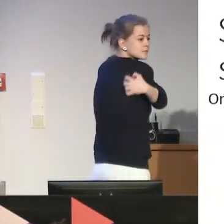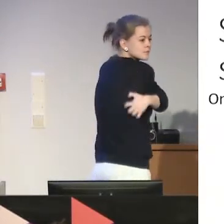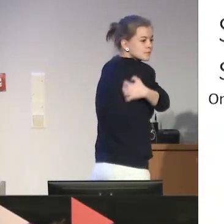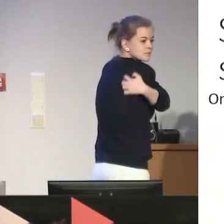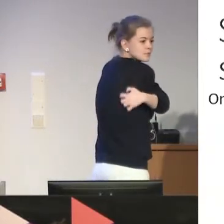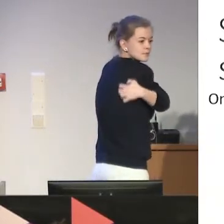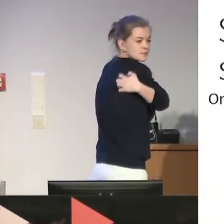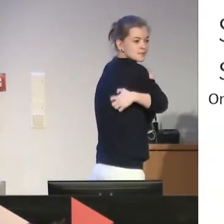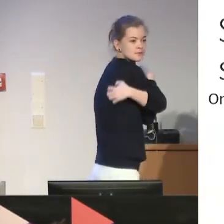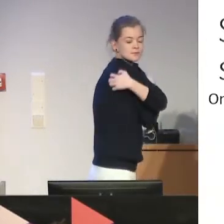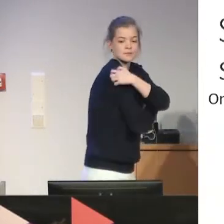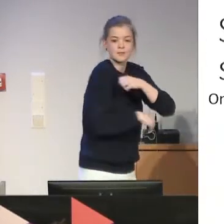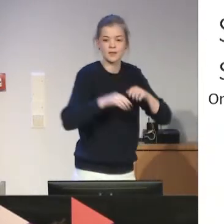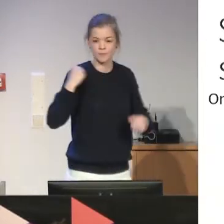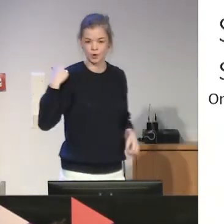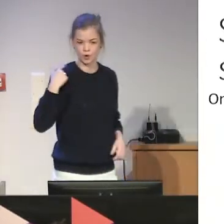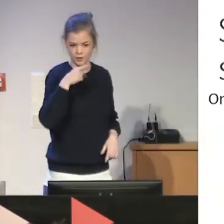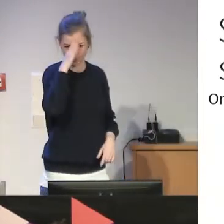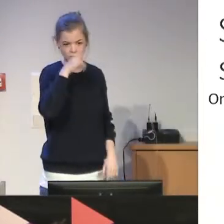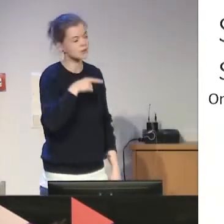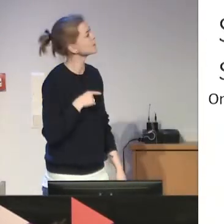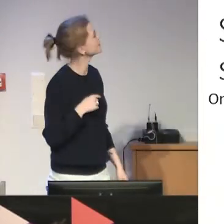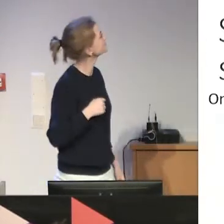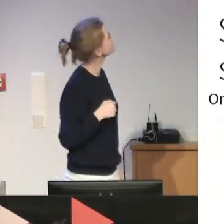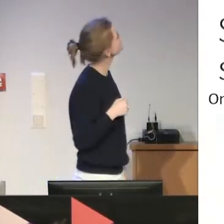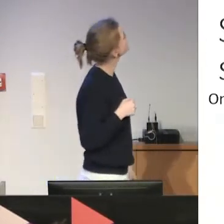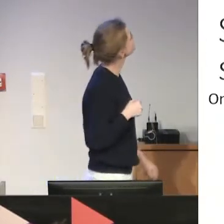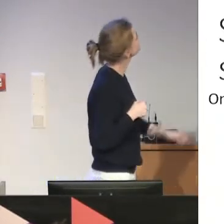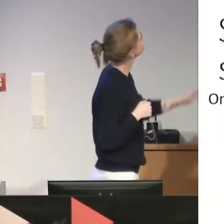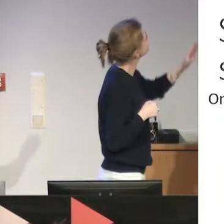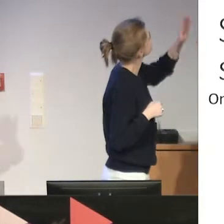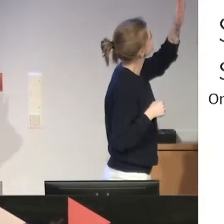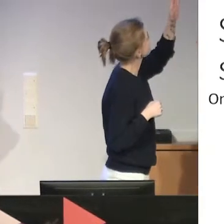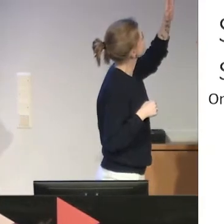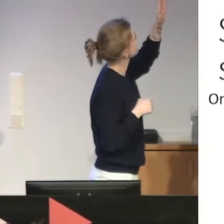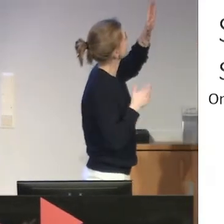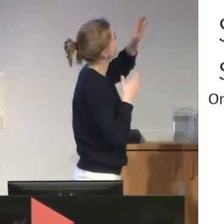child told me that he used to scratch his back before.